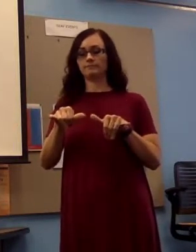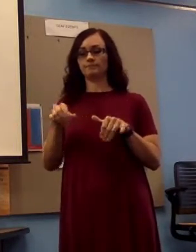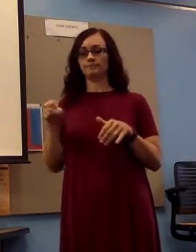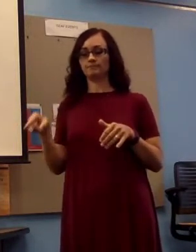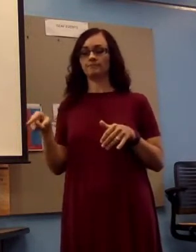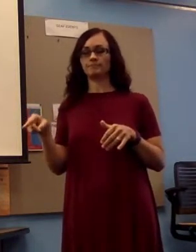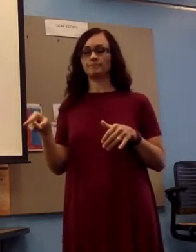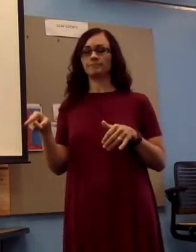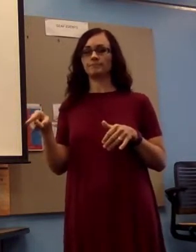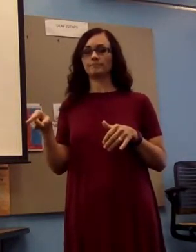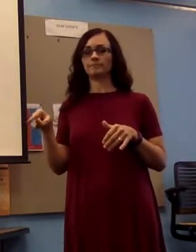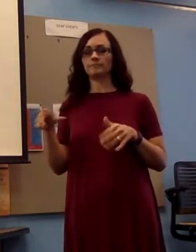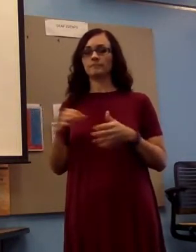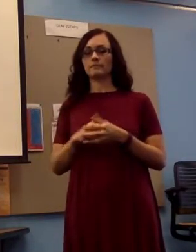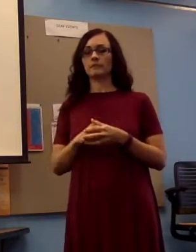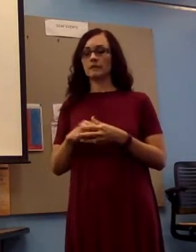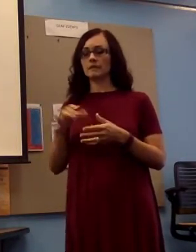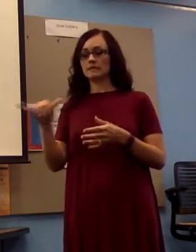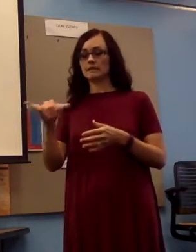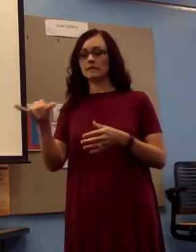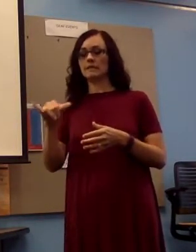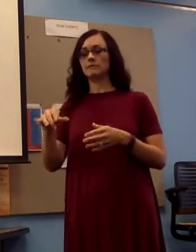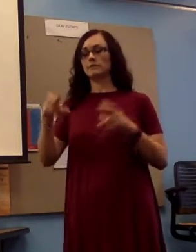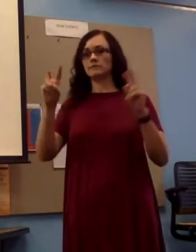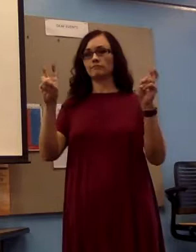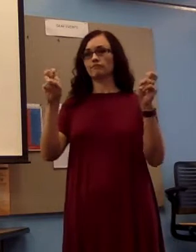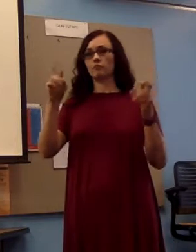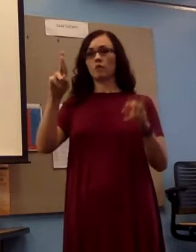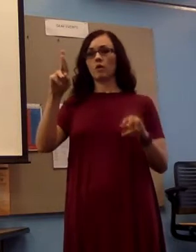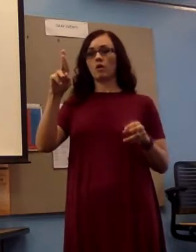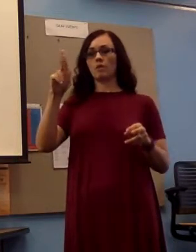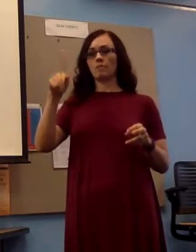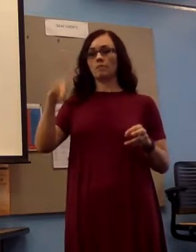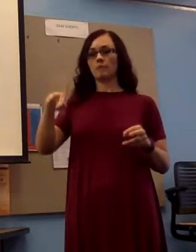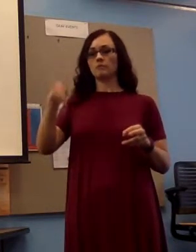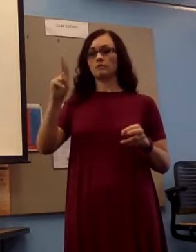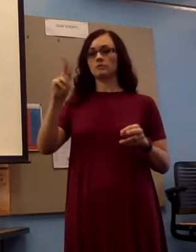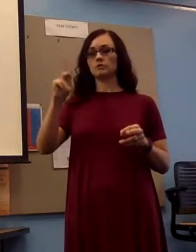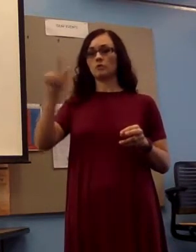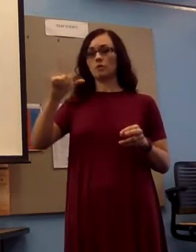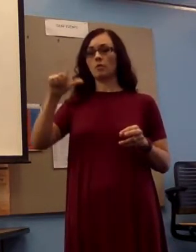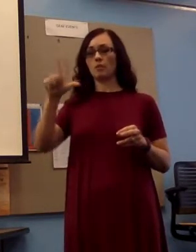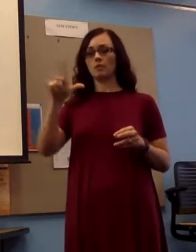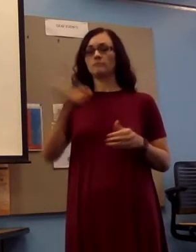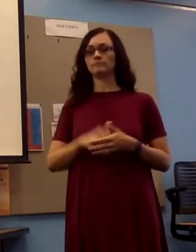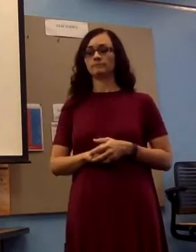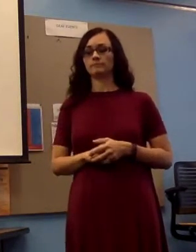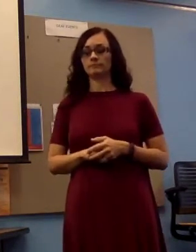Grimm, and it's changed over time. Obviously, things are different. But the most recent version that I could think